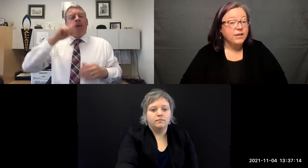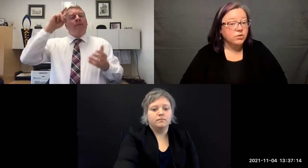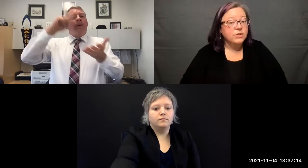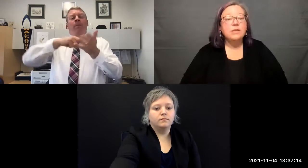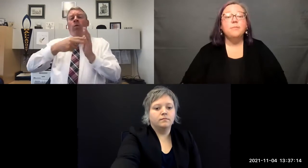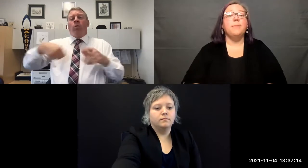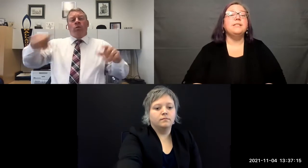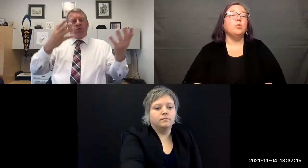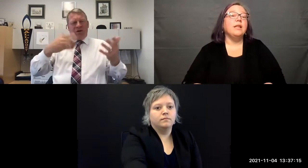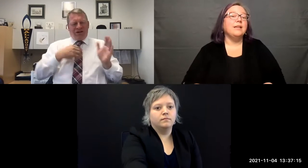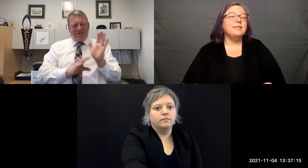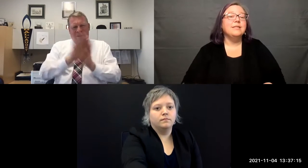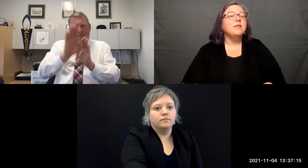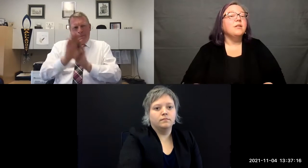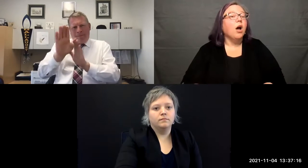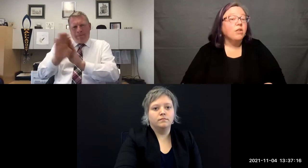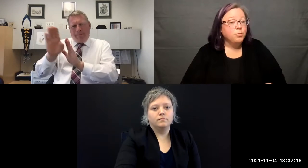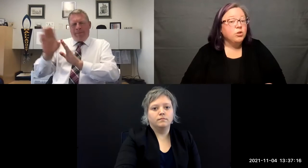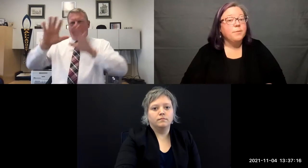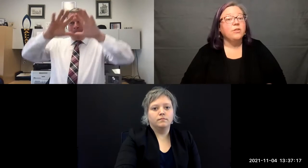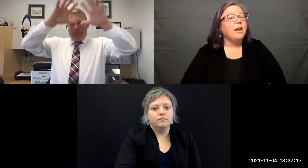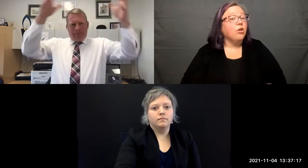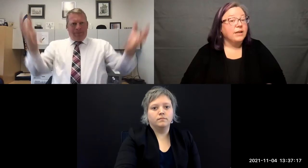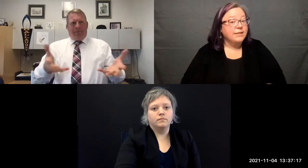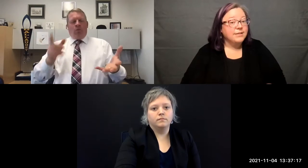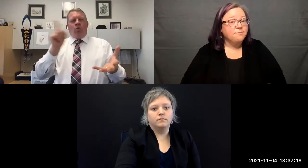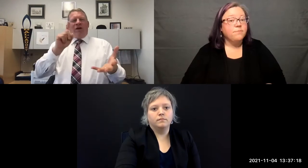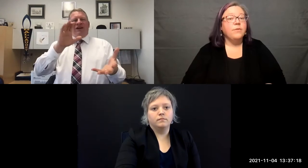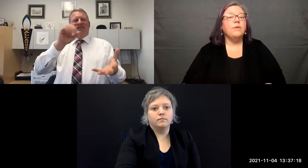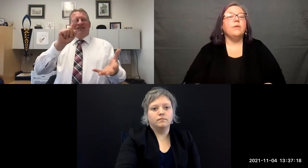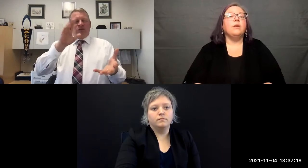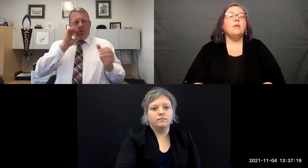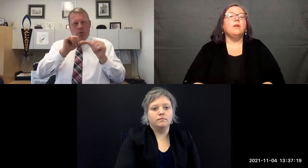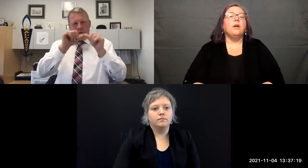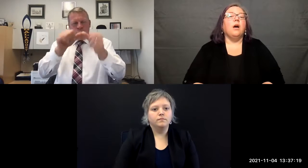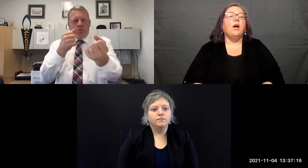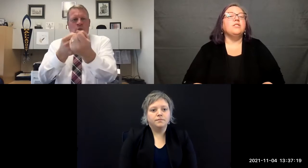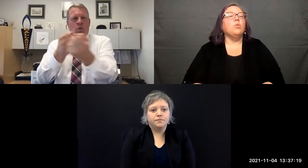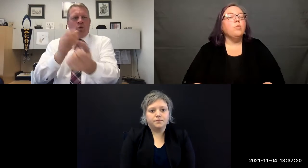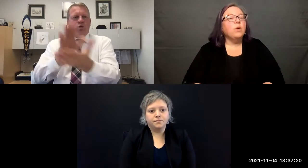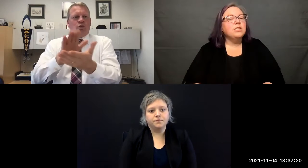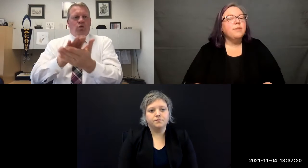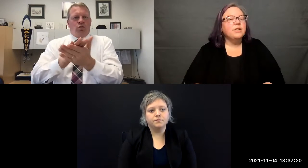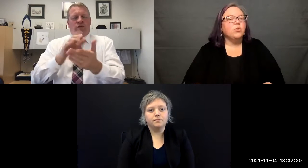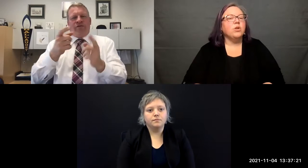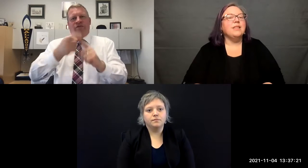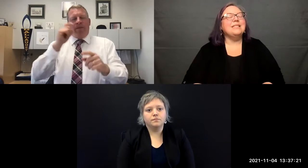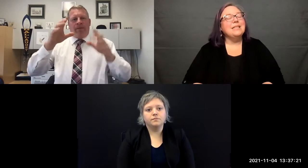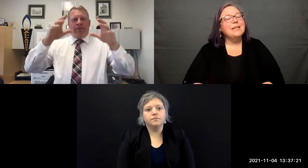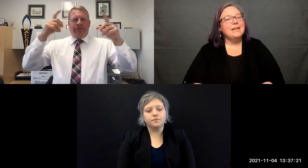field. Maybe someone that is knowledgeable about LREs. So we want to make sure that